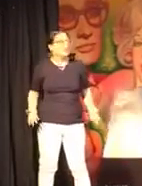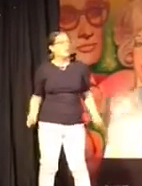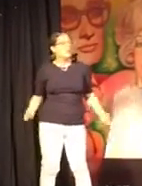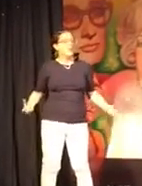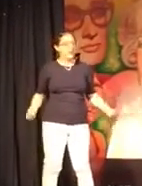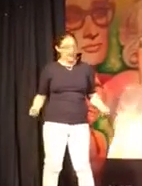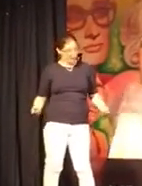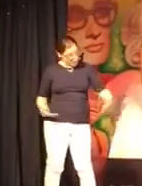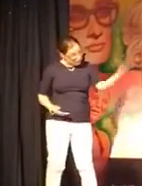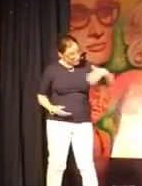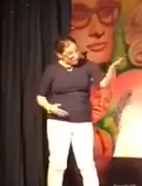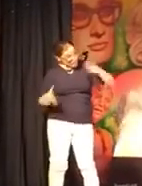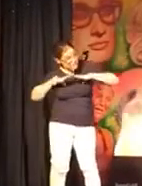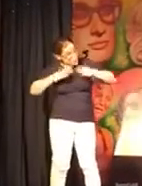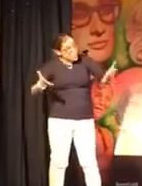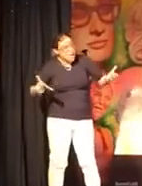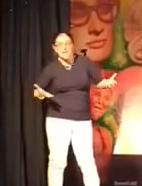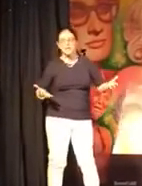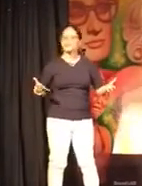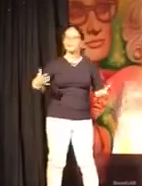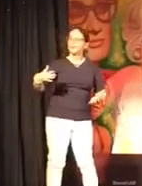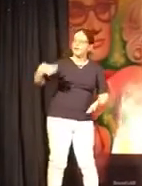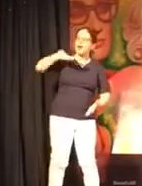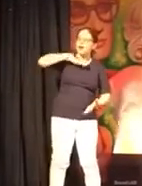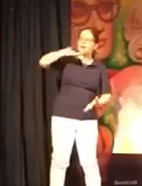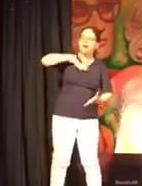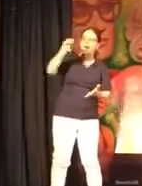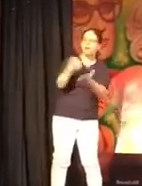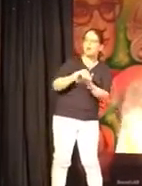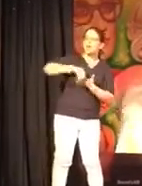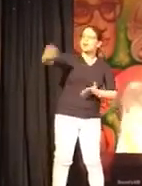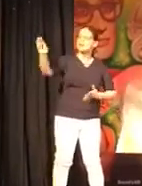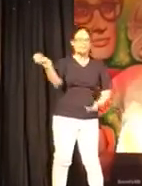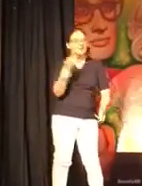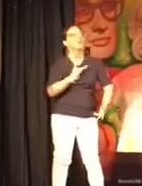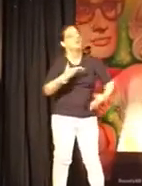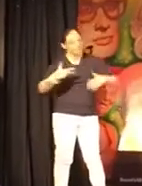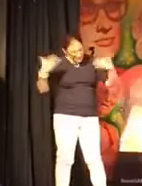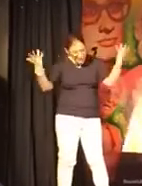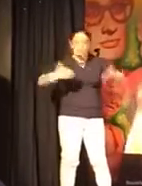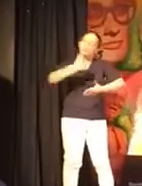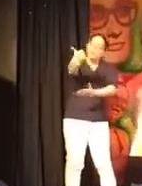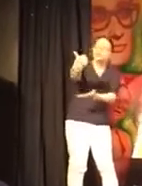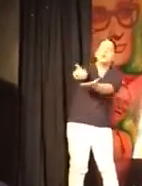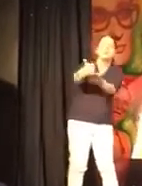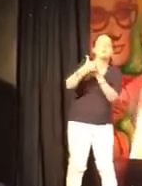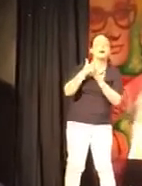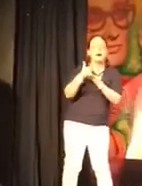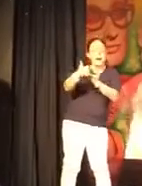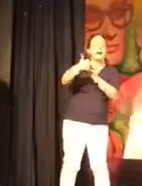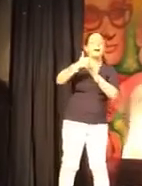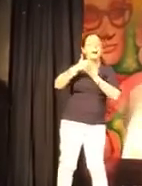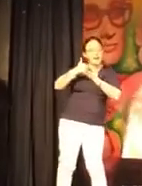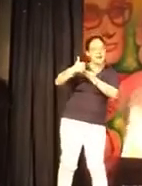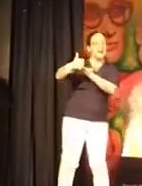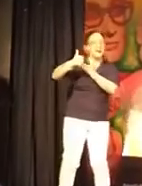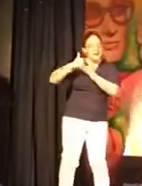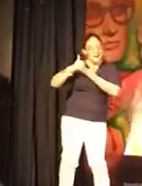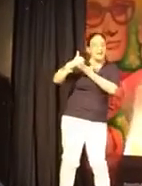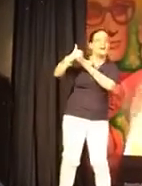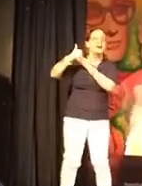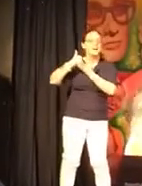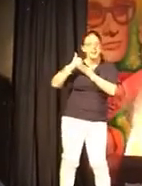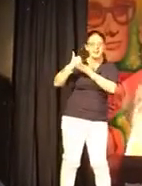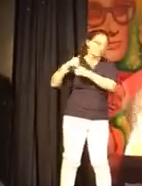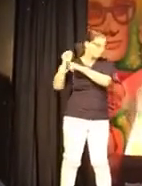It's a free ride, when you've already paid Good life